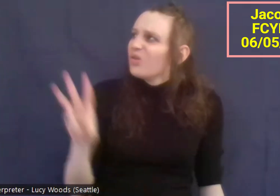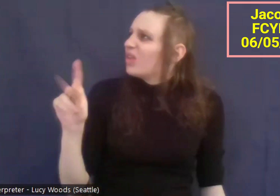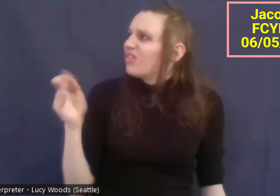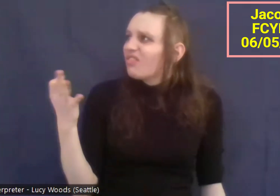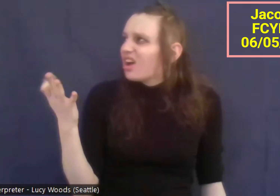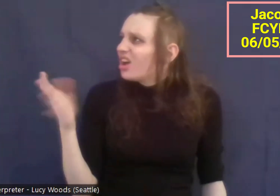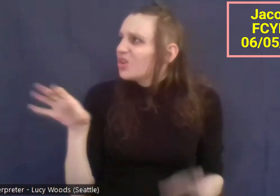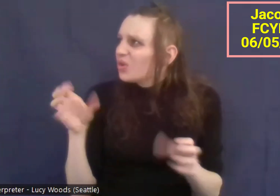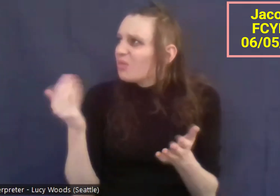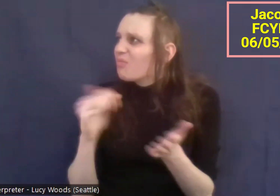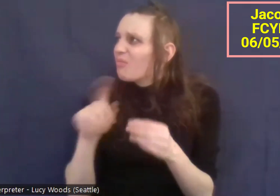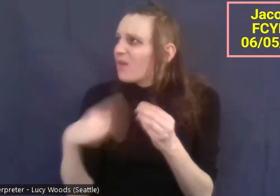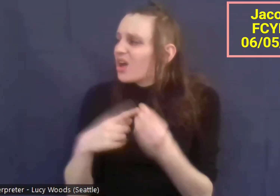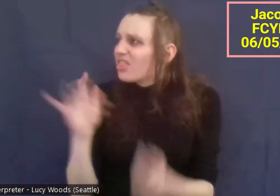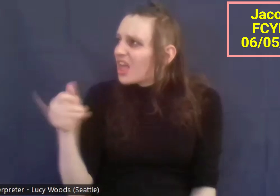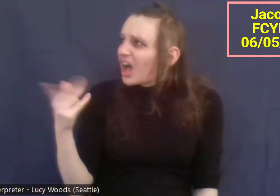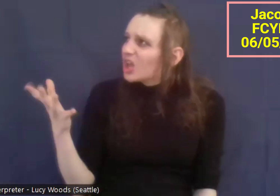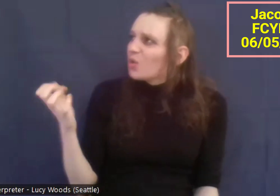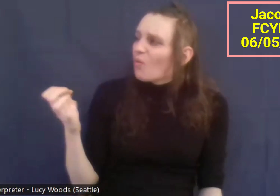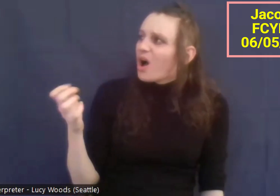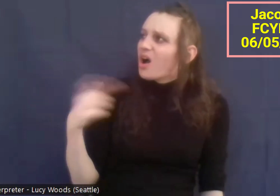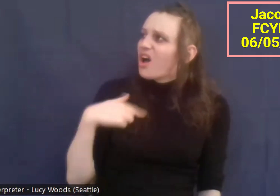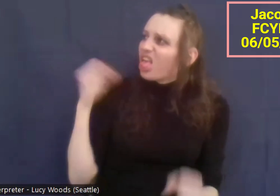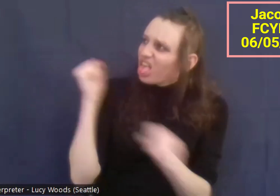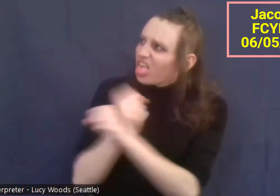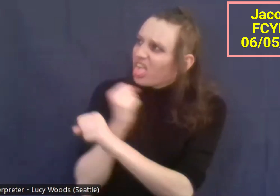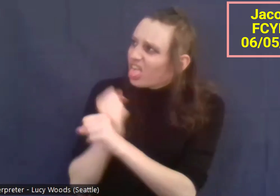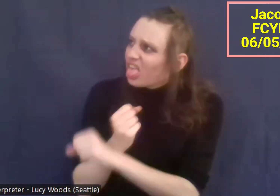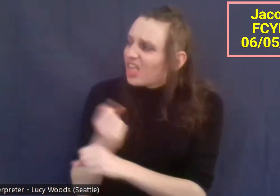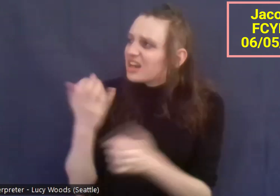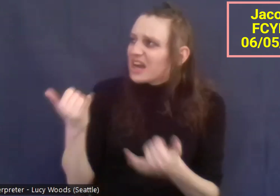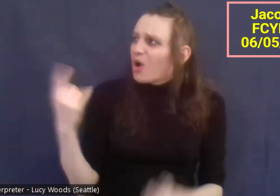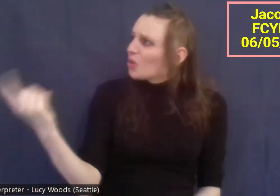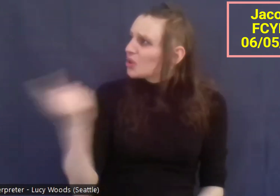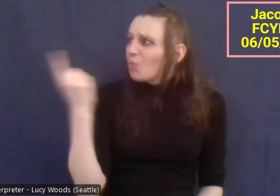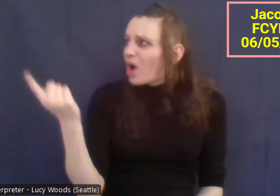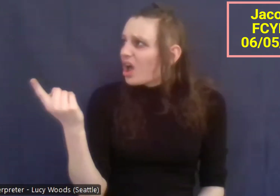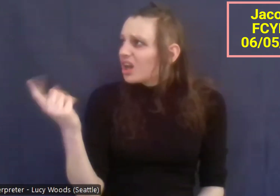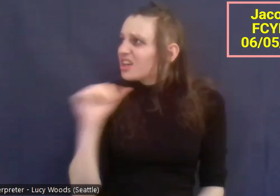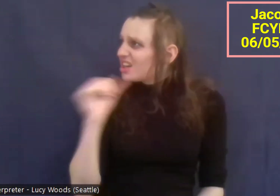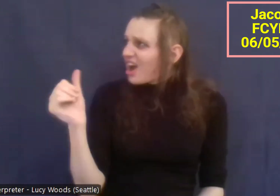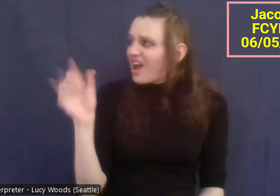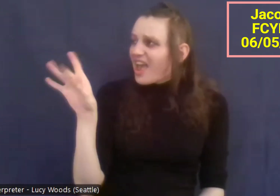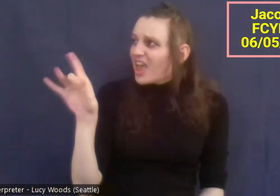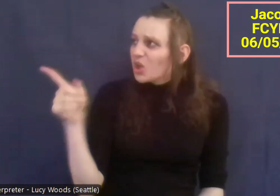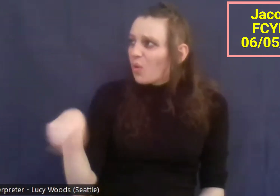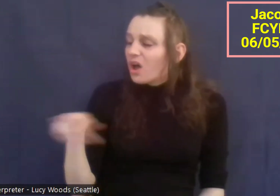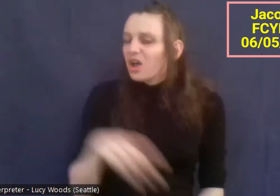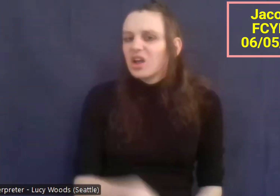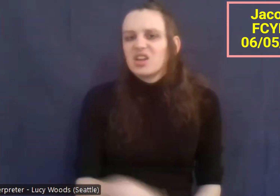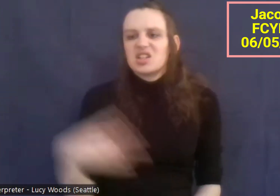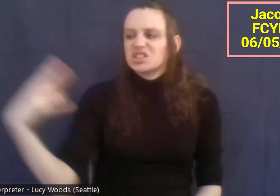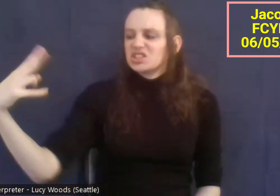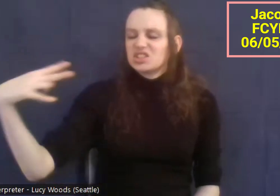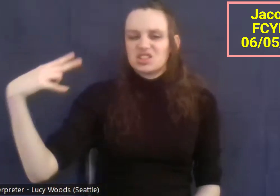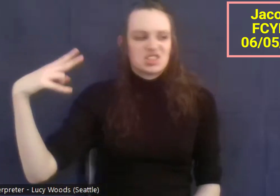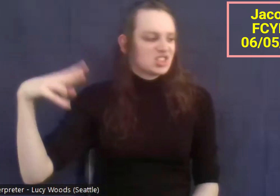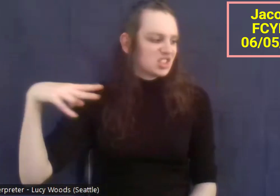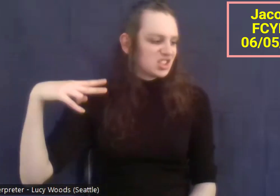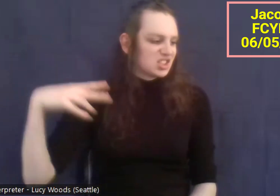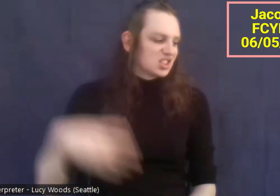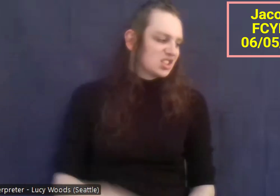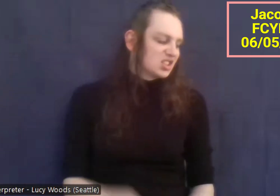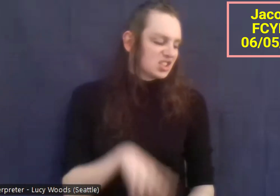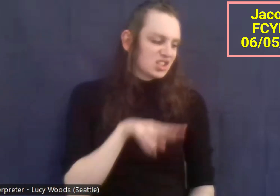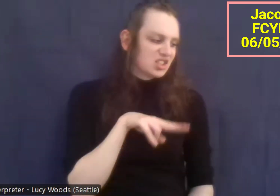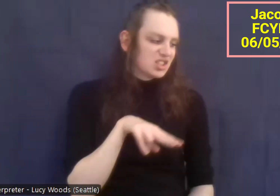about it, hippie? You want to lose some damn teeth? There's not 8 of you this time." And he just gave me that look that I'd gotten very accustomed to at